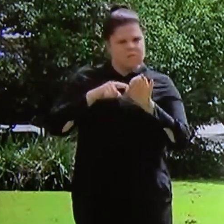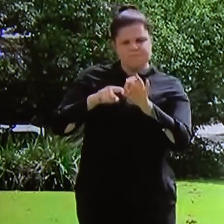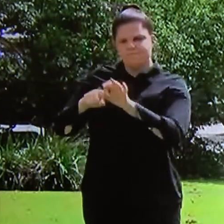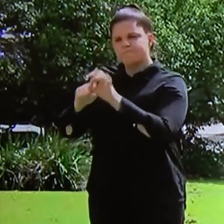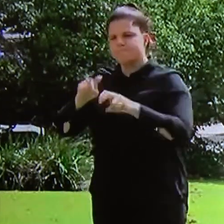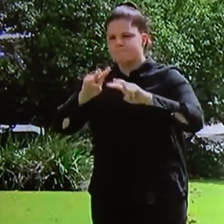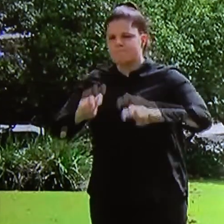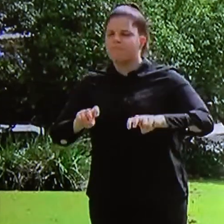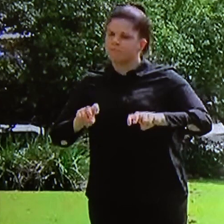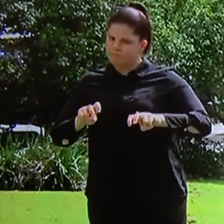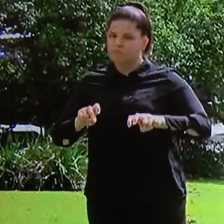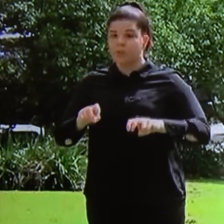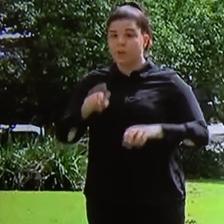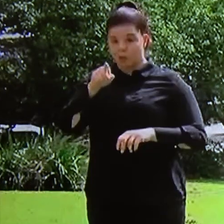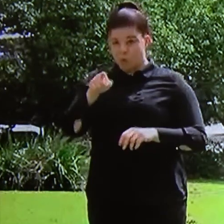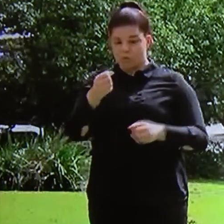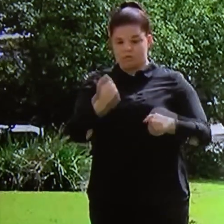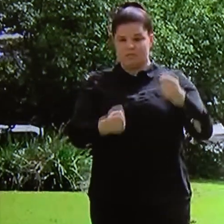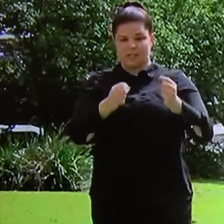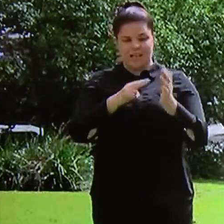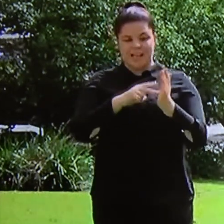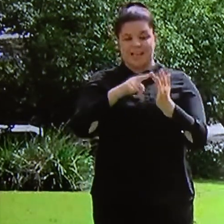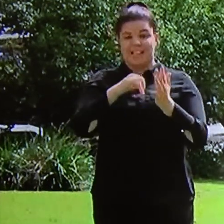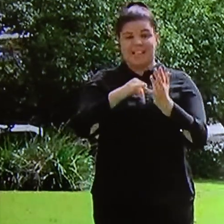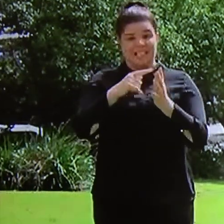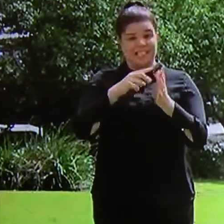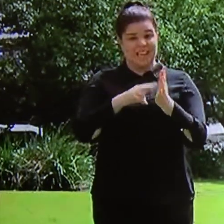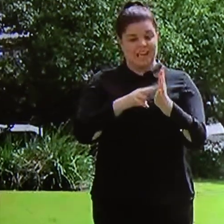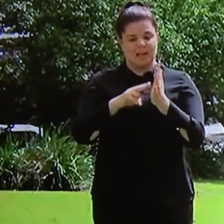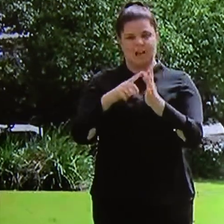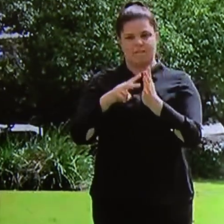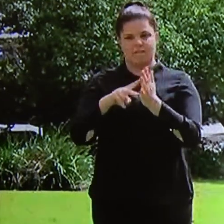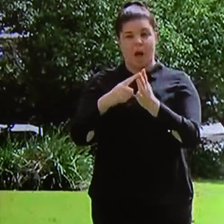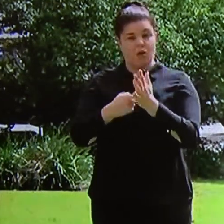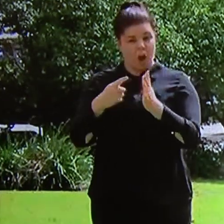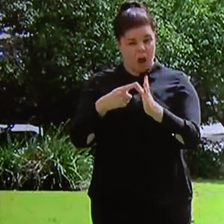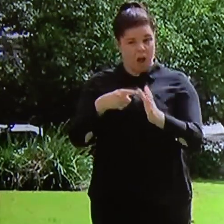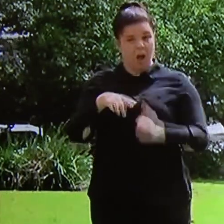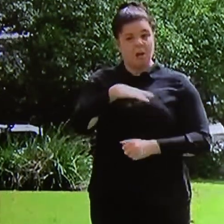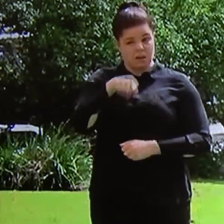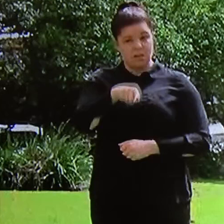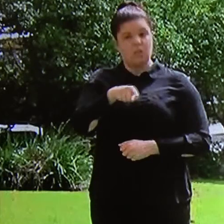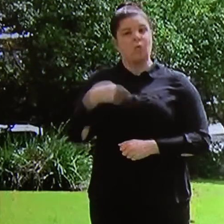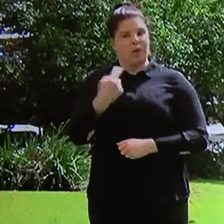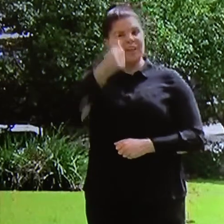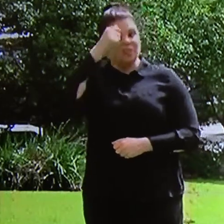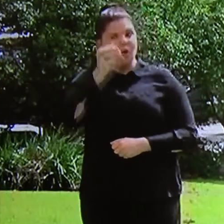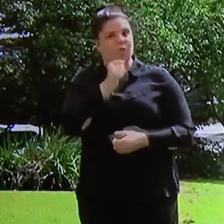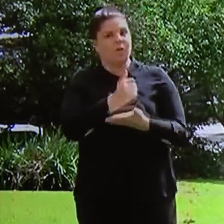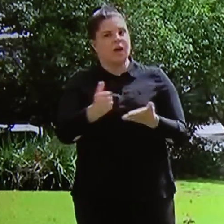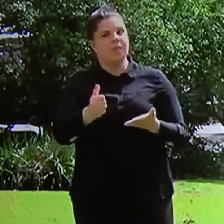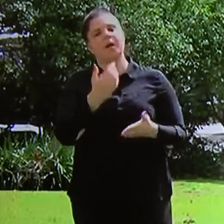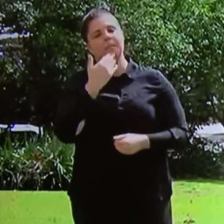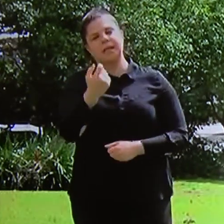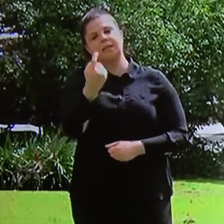the car, it's a local vehicle, we know where the car is registered to, you best today get yourself down to the police station and sort this